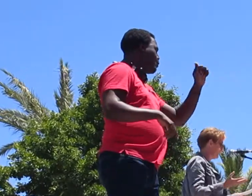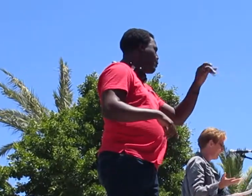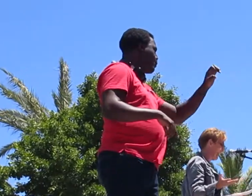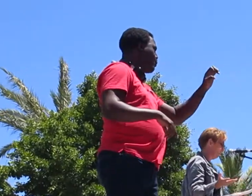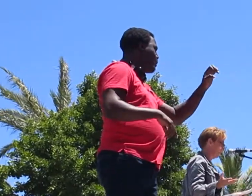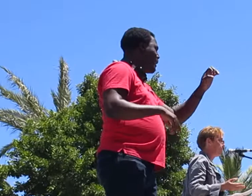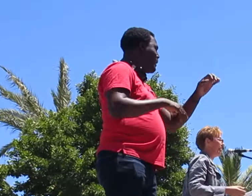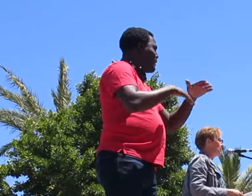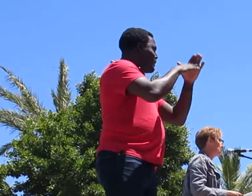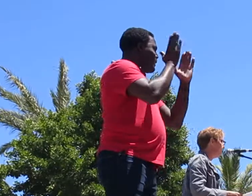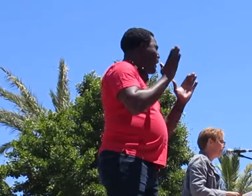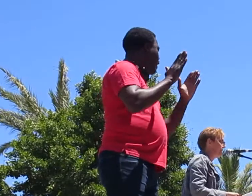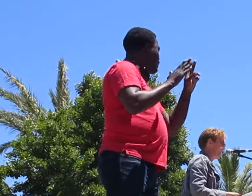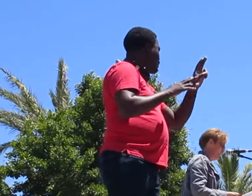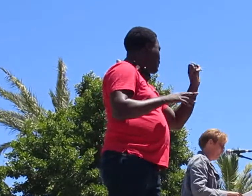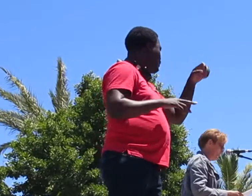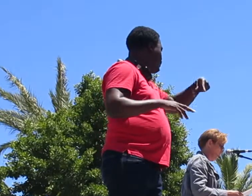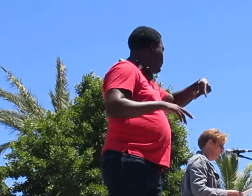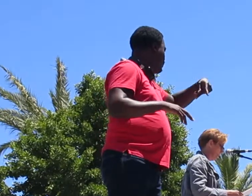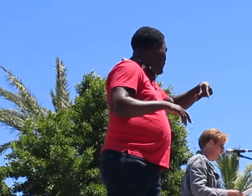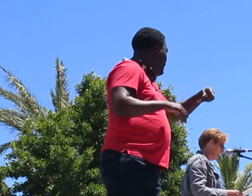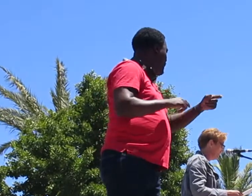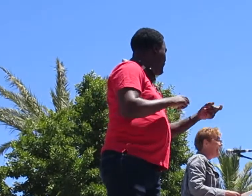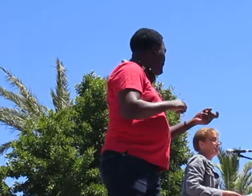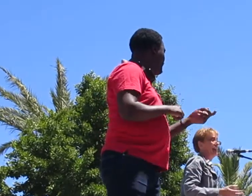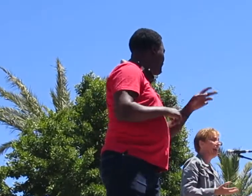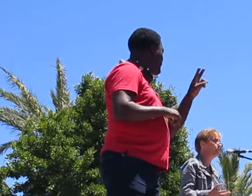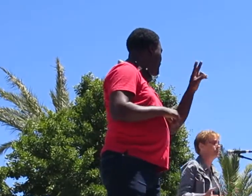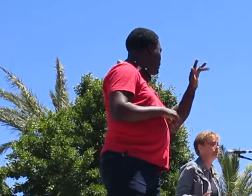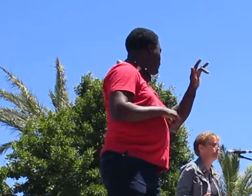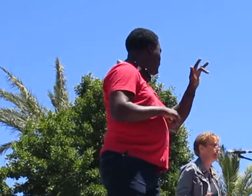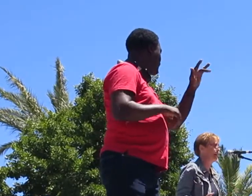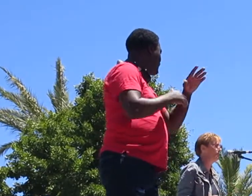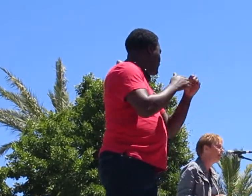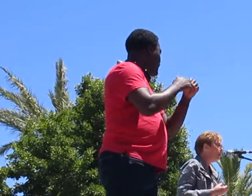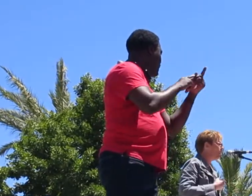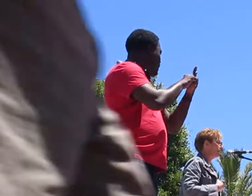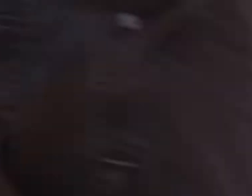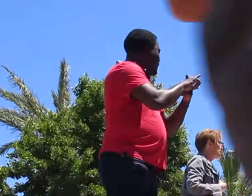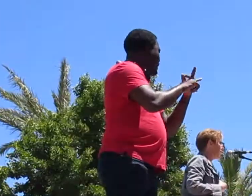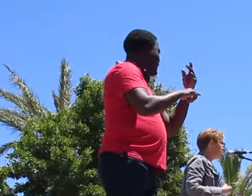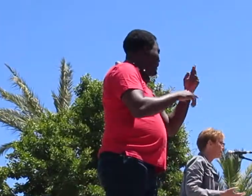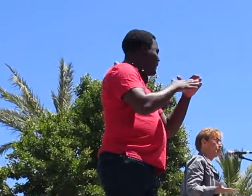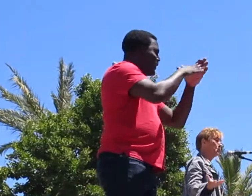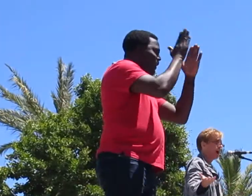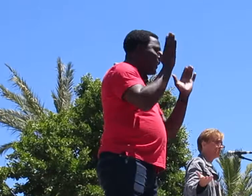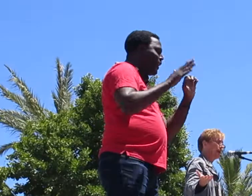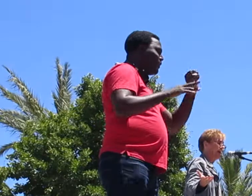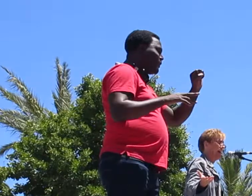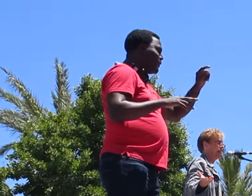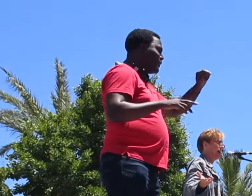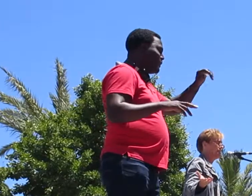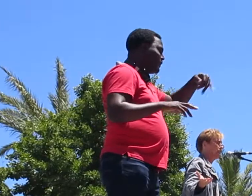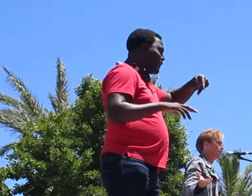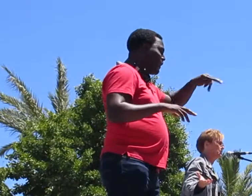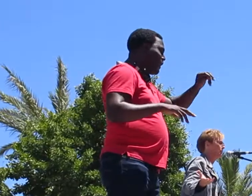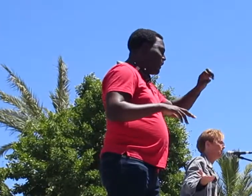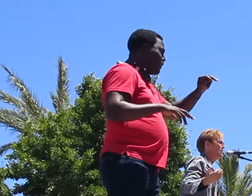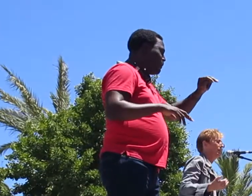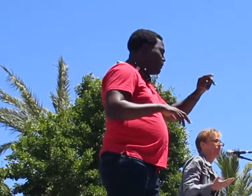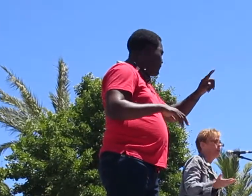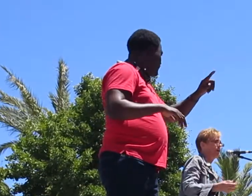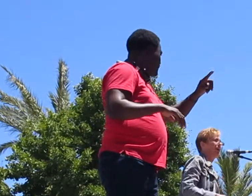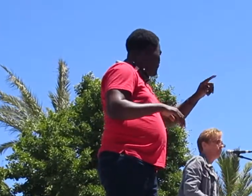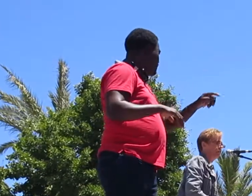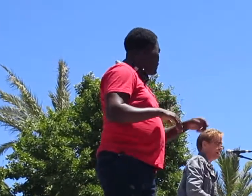Representatives salary by $2,500 a month as a housing stipend while you tell us to not buy that iPhone so